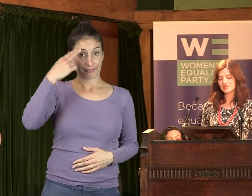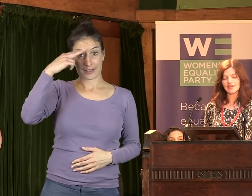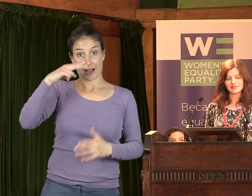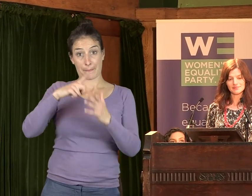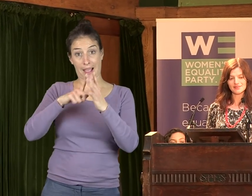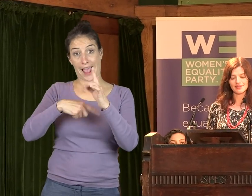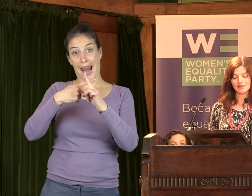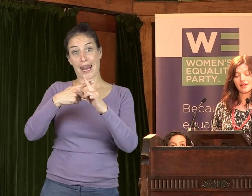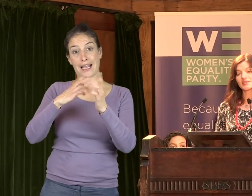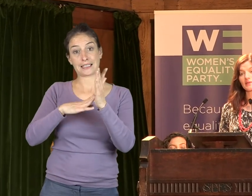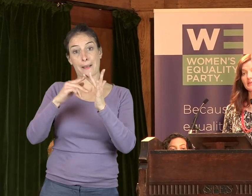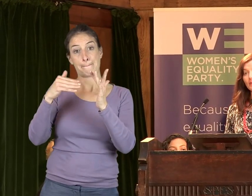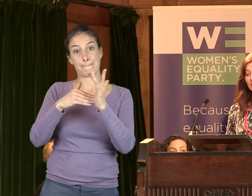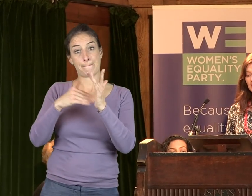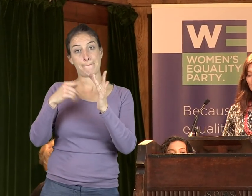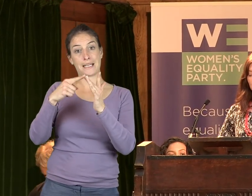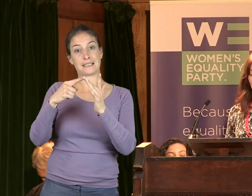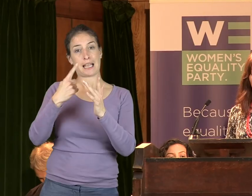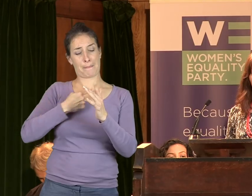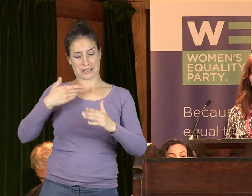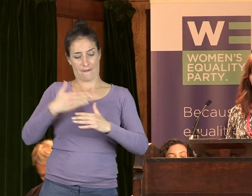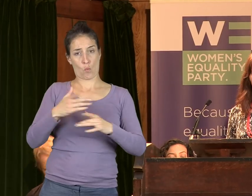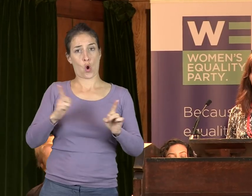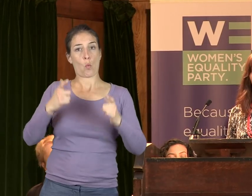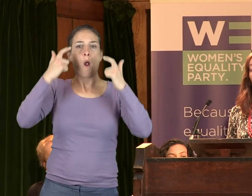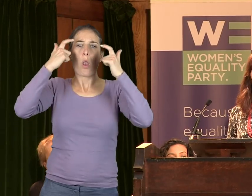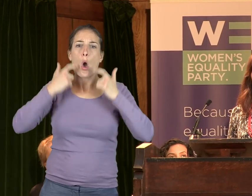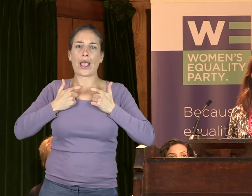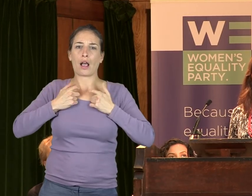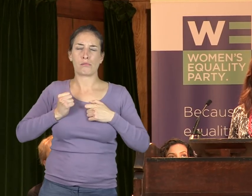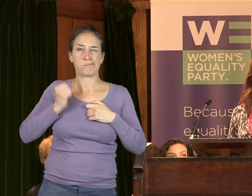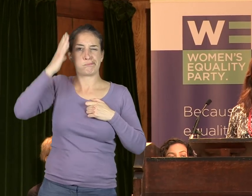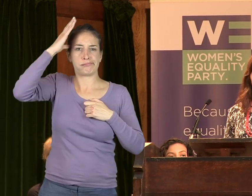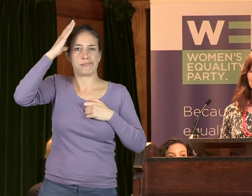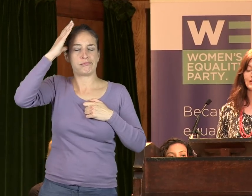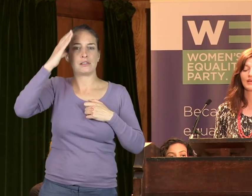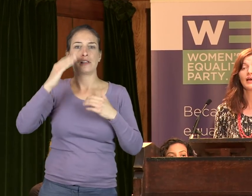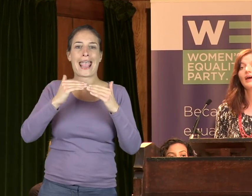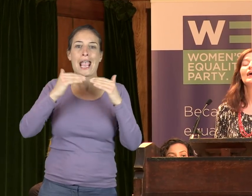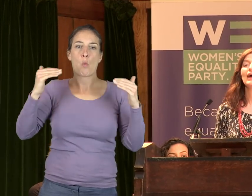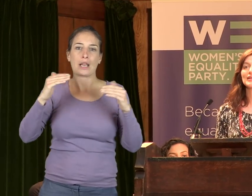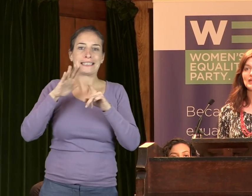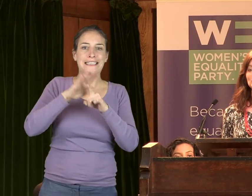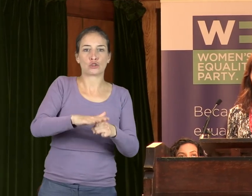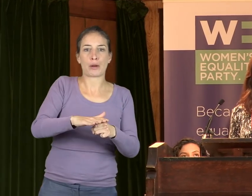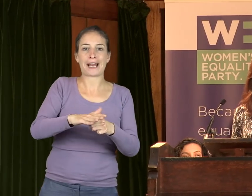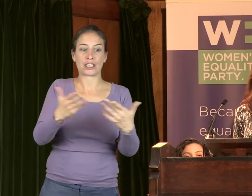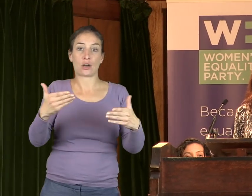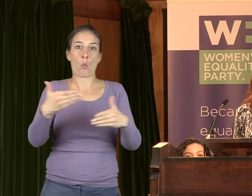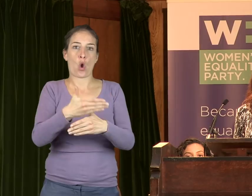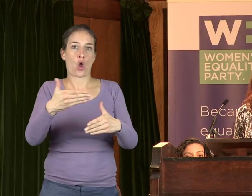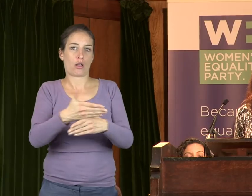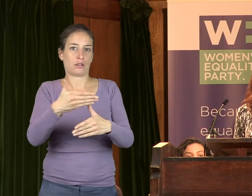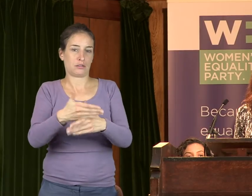My name is Alex Mitzi, and I'm an employment lawyer specialising in equality and discrimination. And I'm